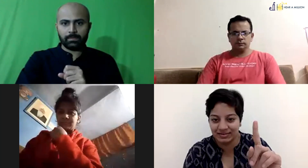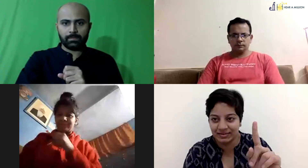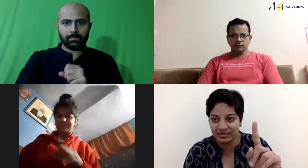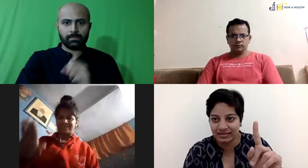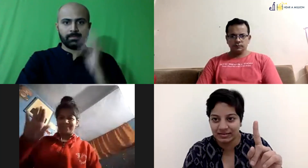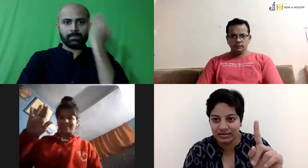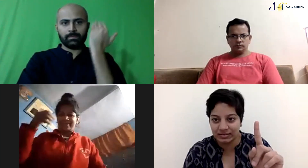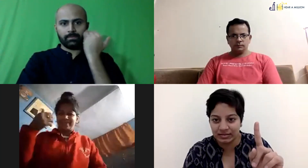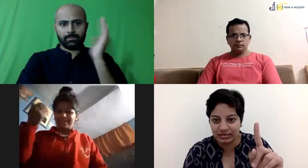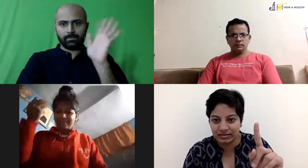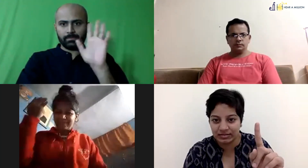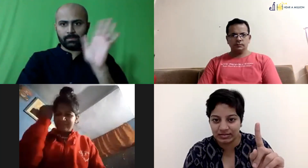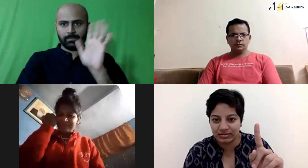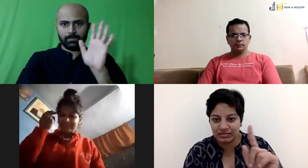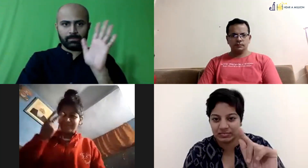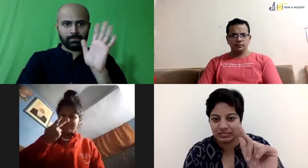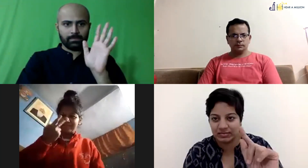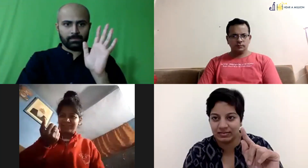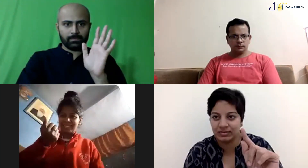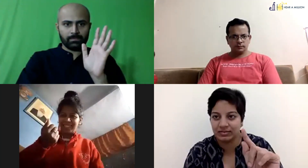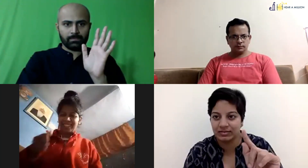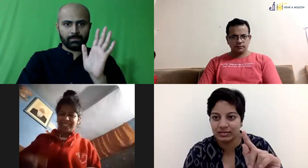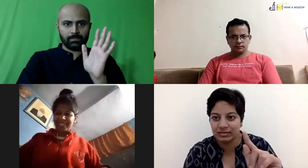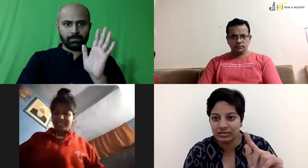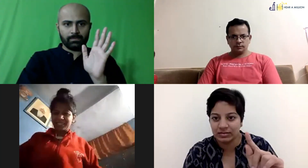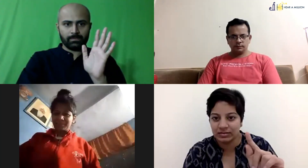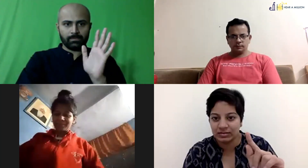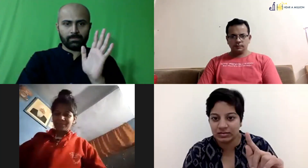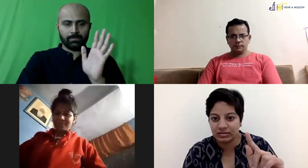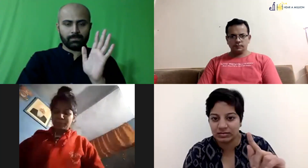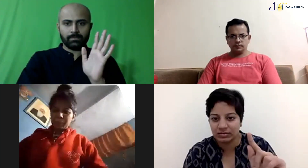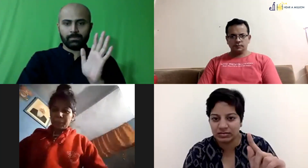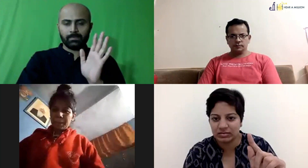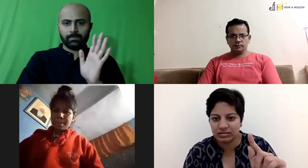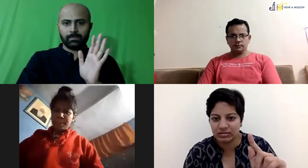Rajesh. Ravneet here. Let me just turn off my mic.